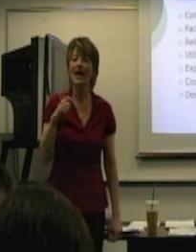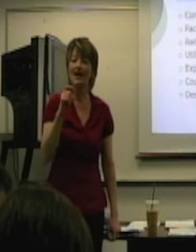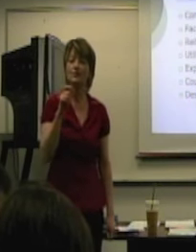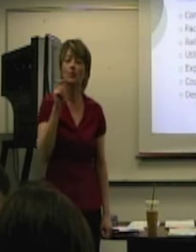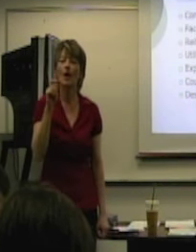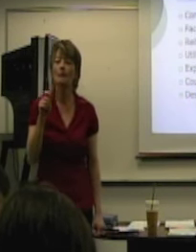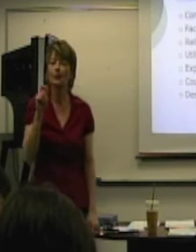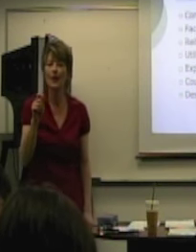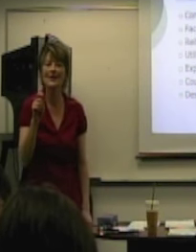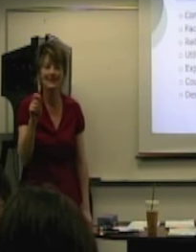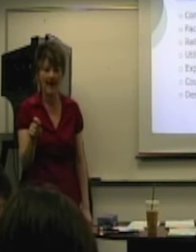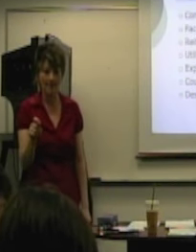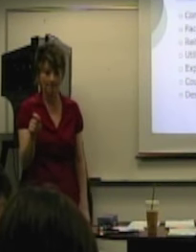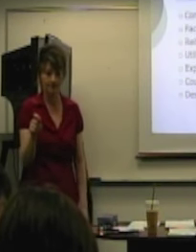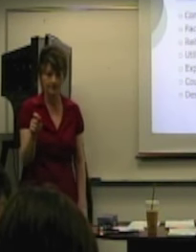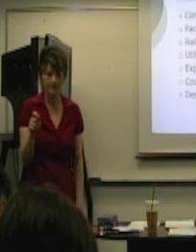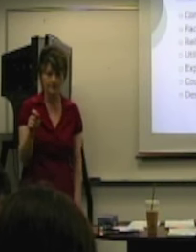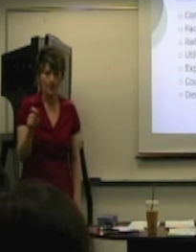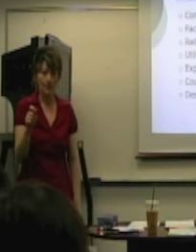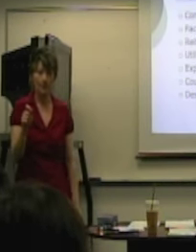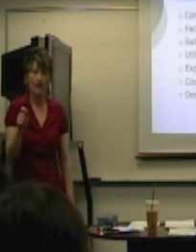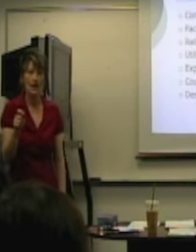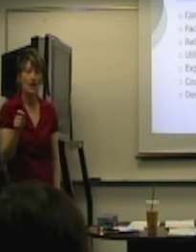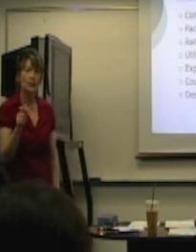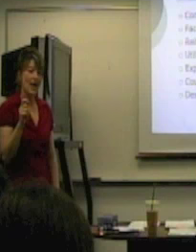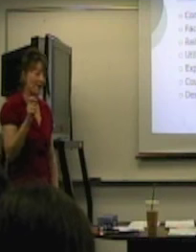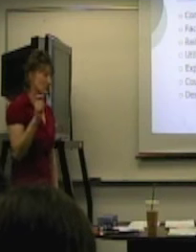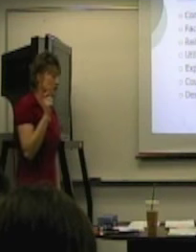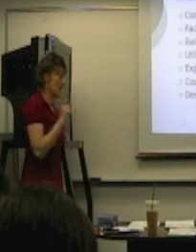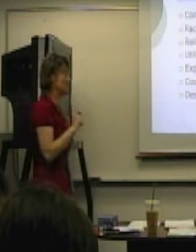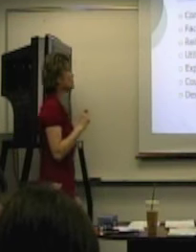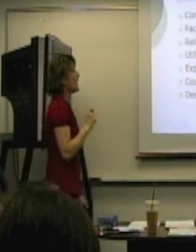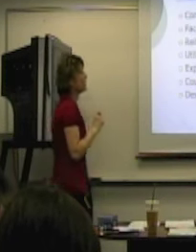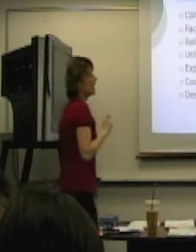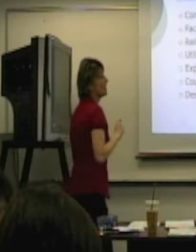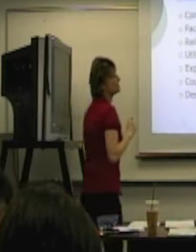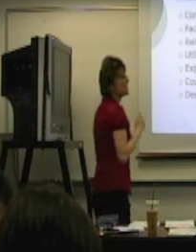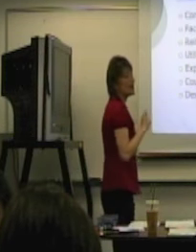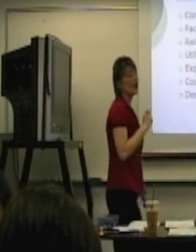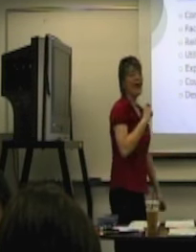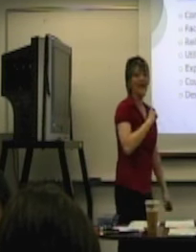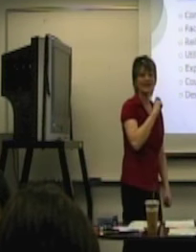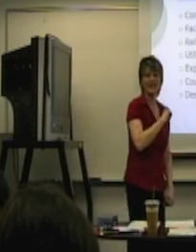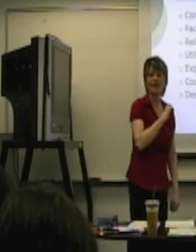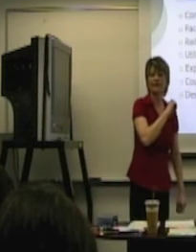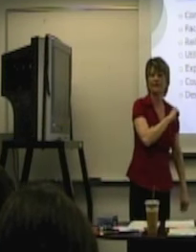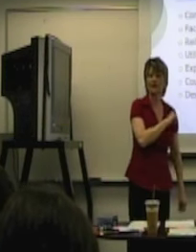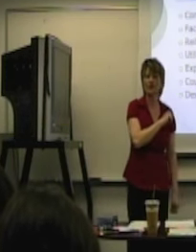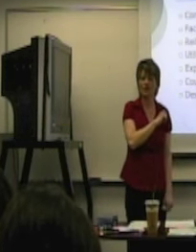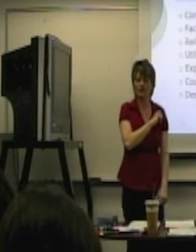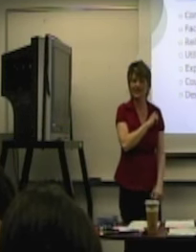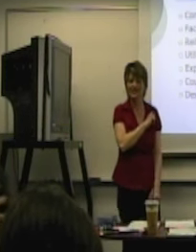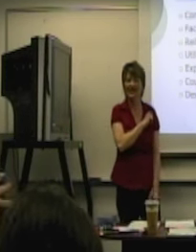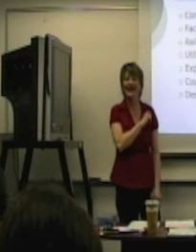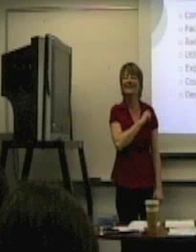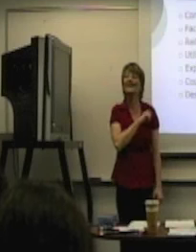have to compress them. We have to change them because they are ASL features. There you